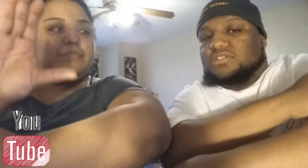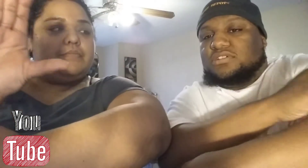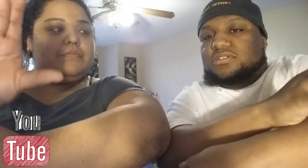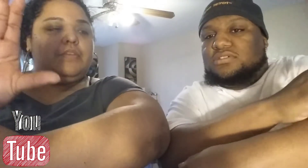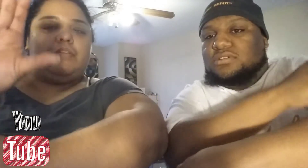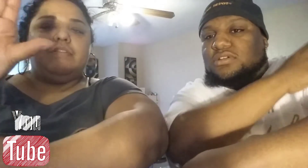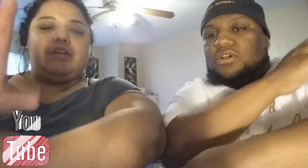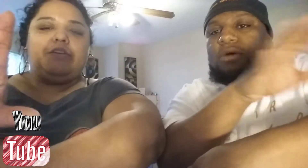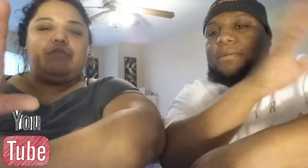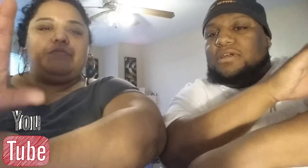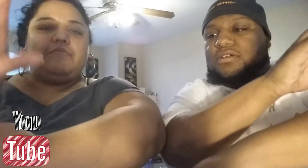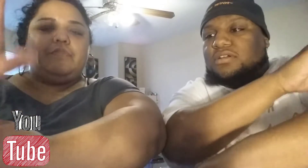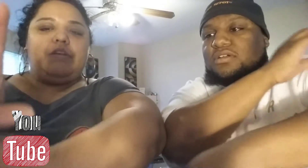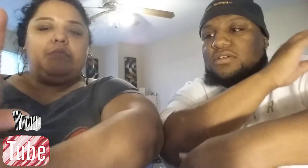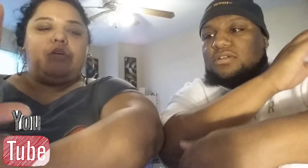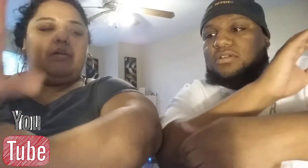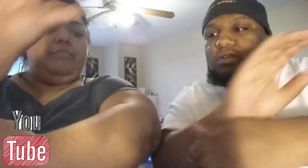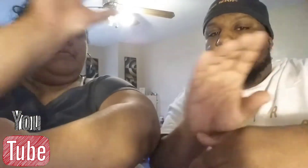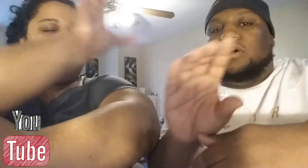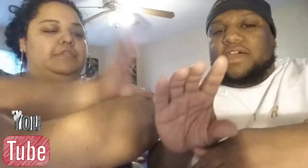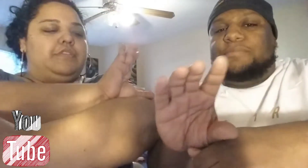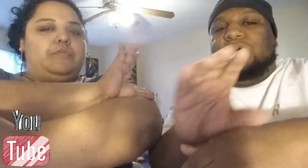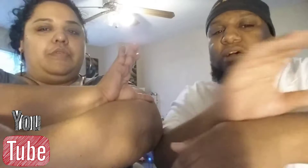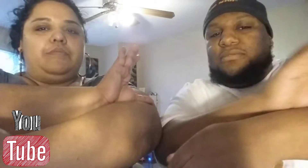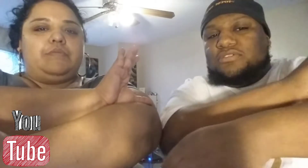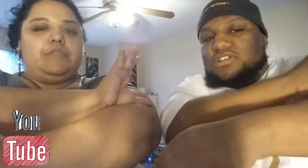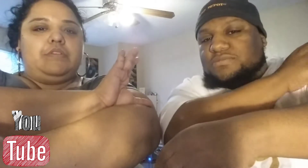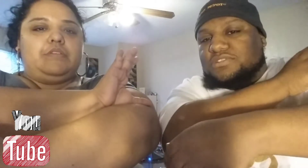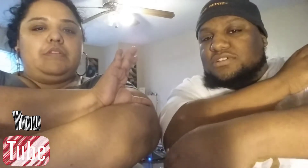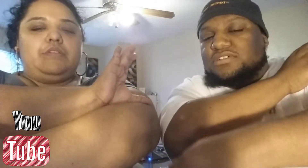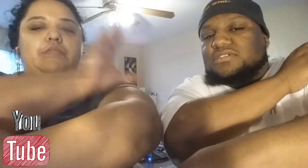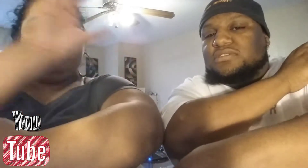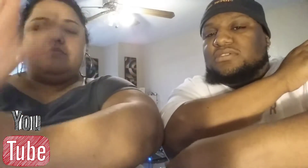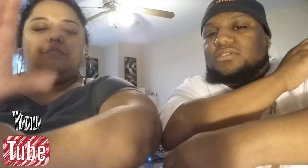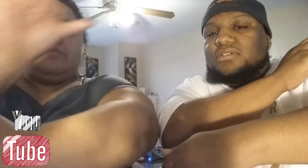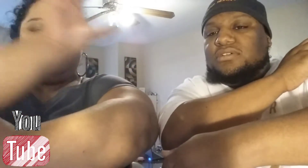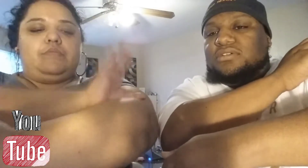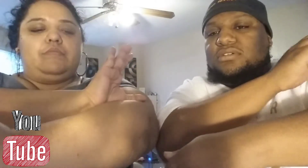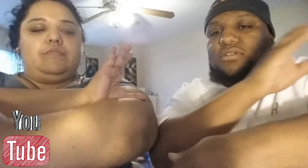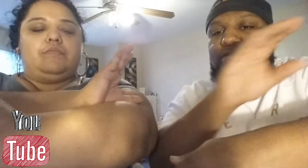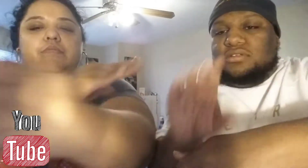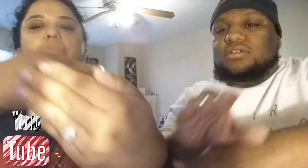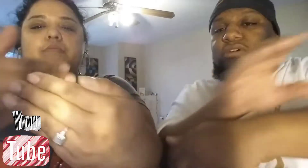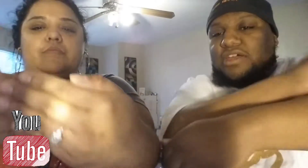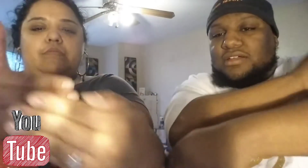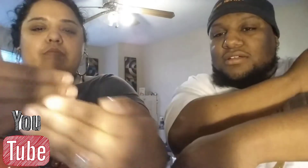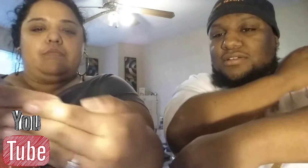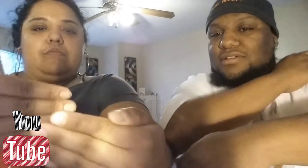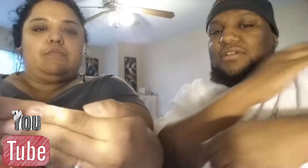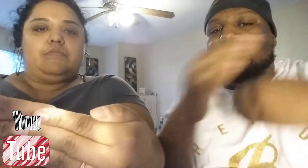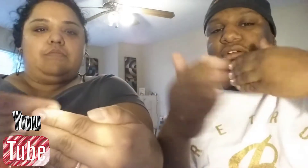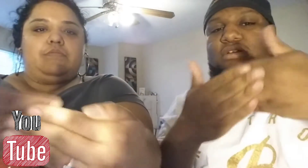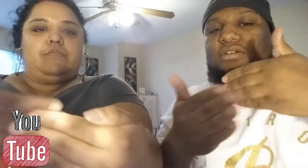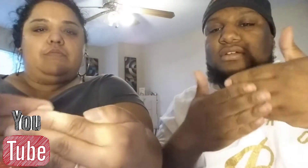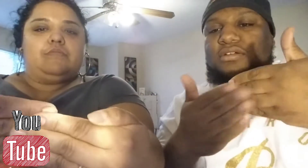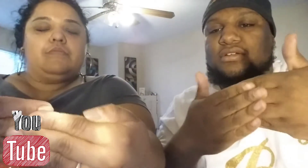Christmas. No. Oh, my bad. Palm. Okay, yeah. Palm, Christmas. Okay.